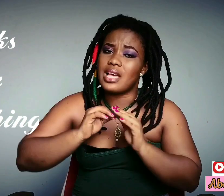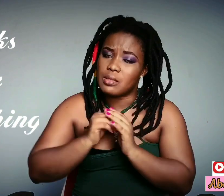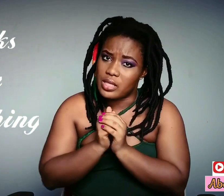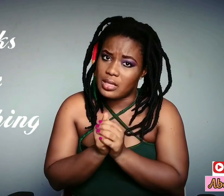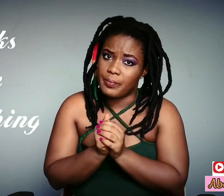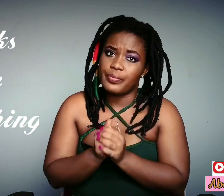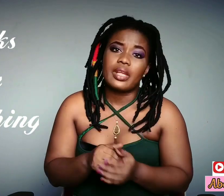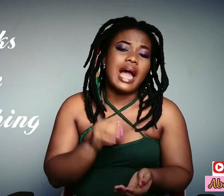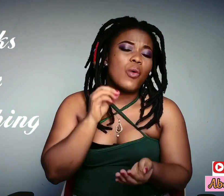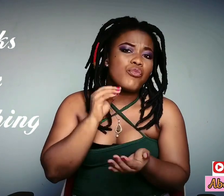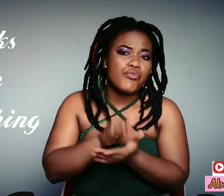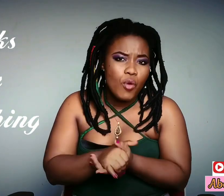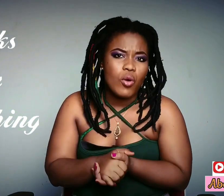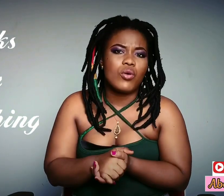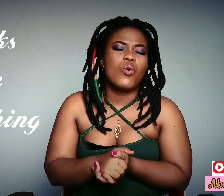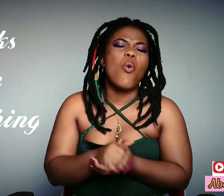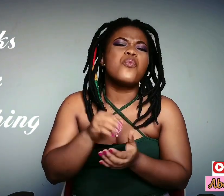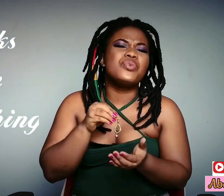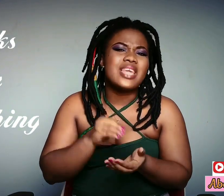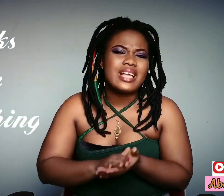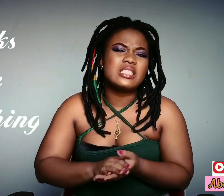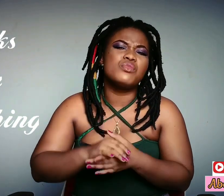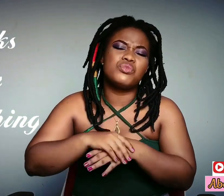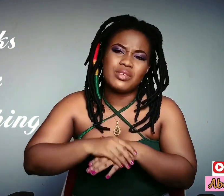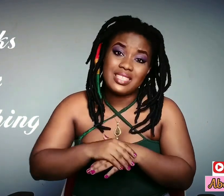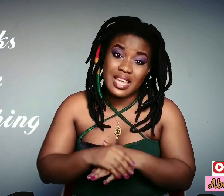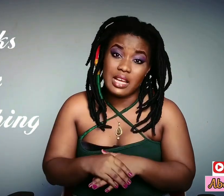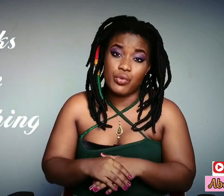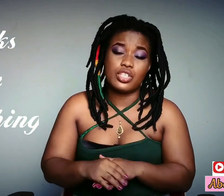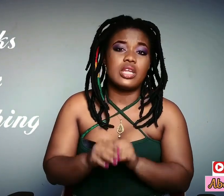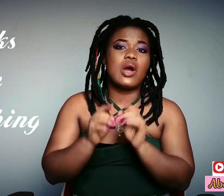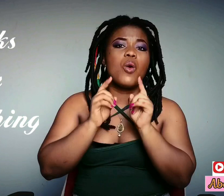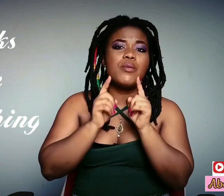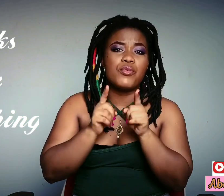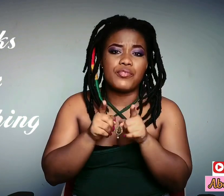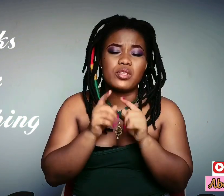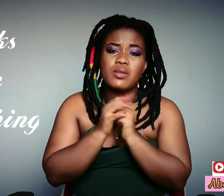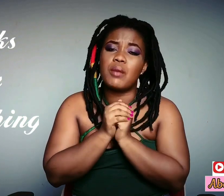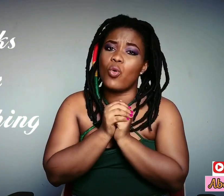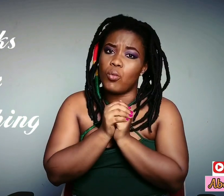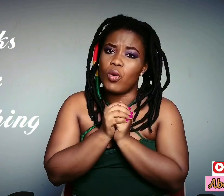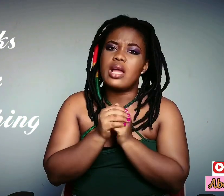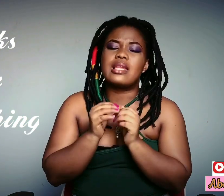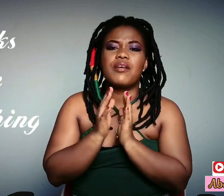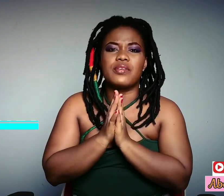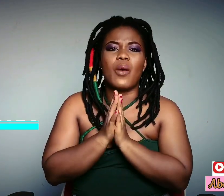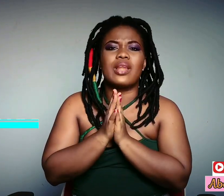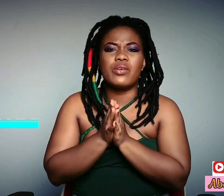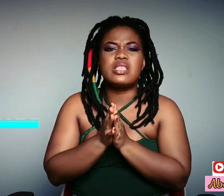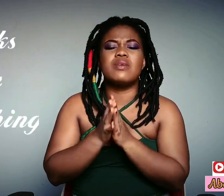ti asem ntem na awofo obia ntimi so sign language na wo bebu ofio ntimi na bonkomo na afia kula no ntimi